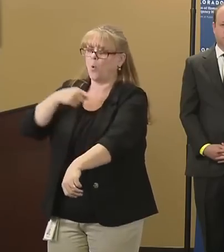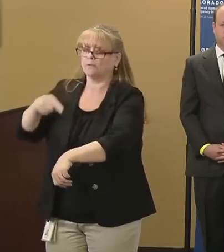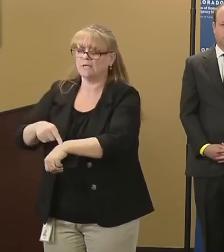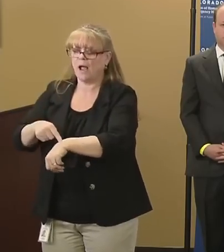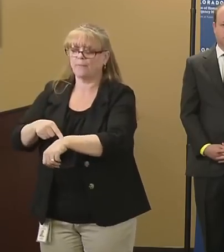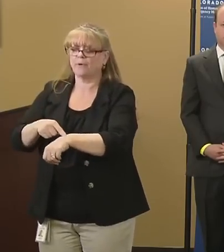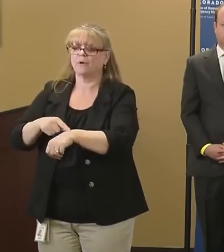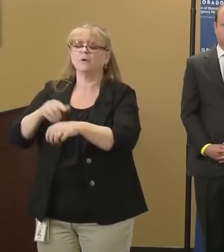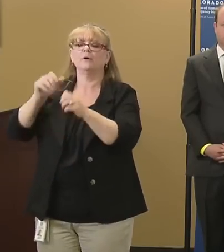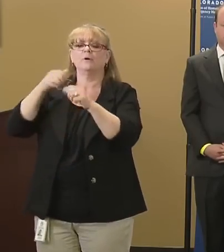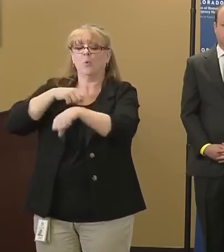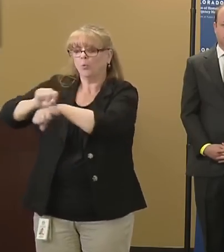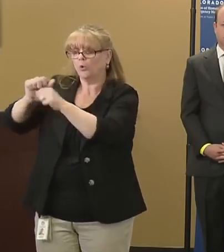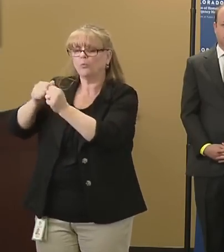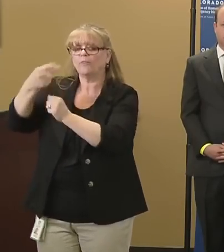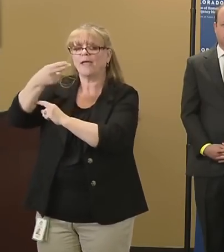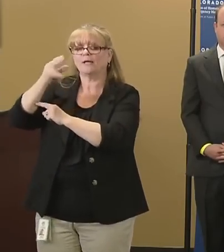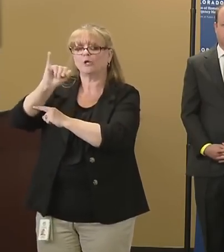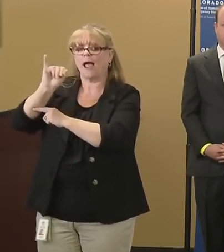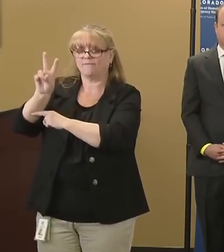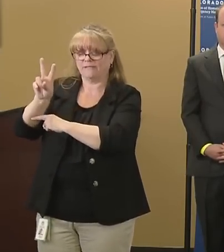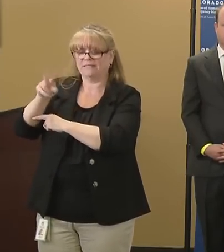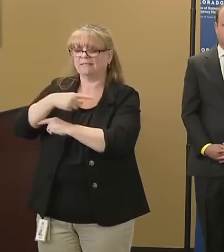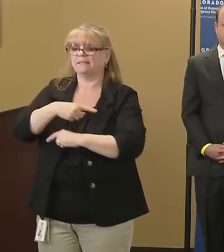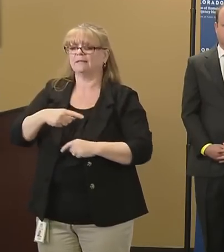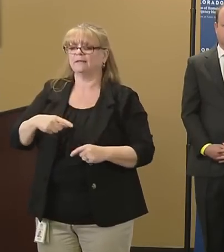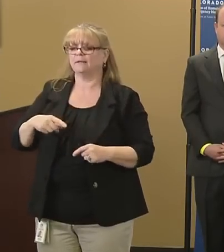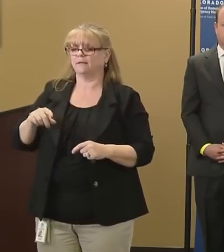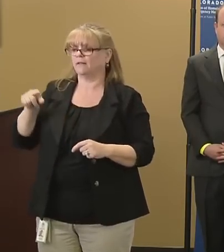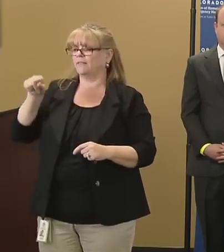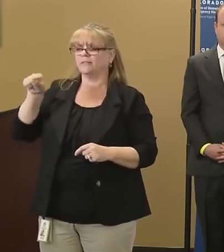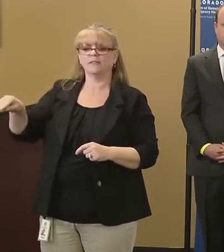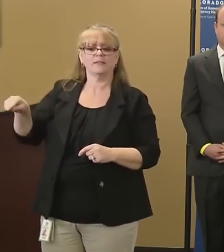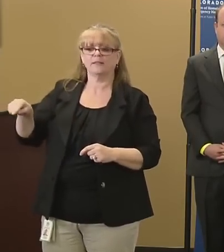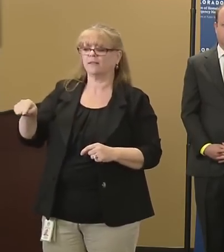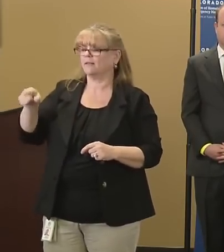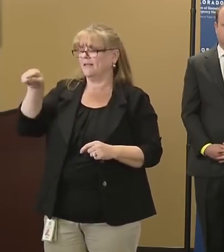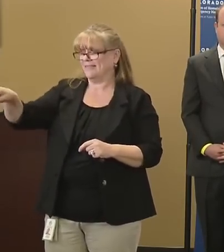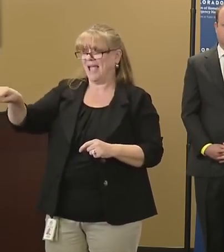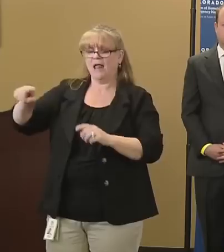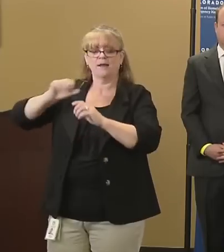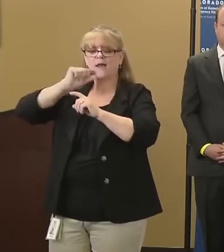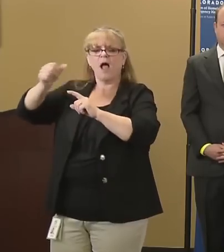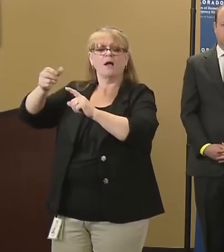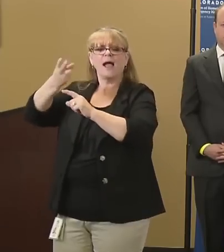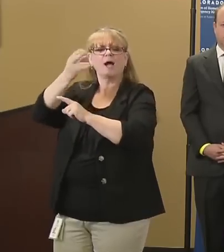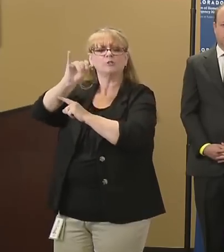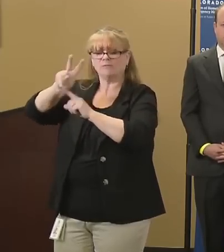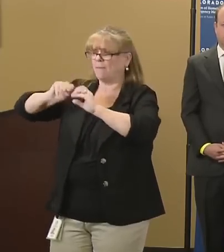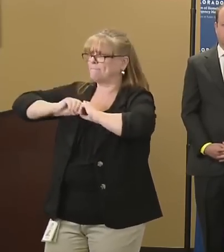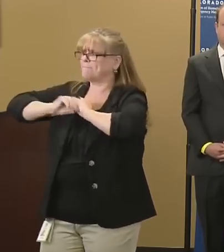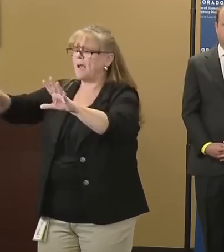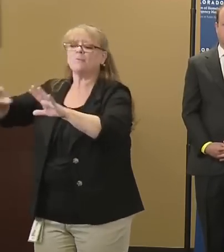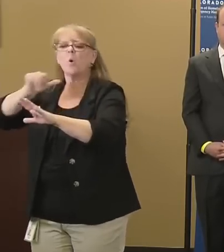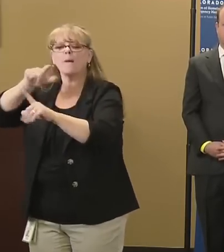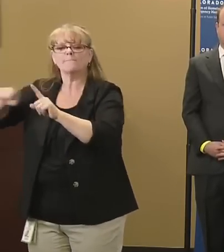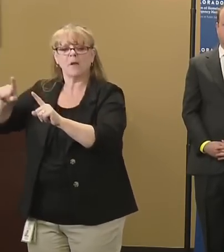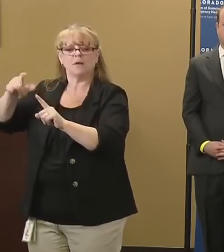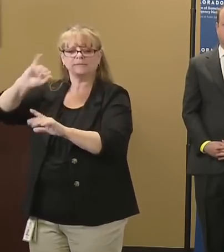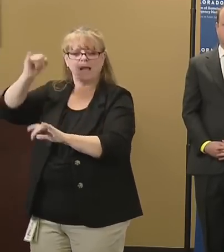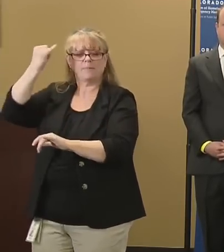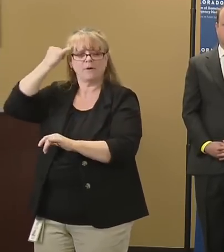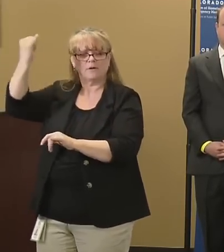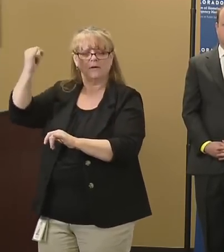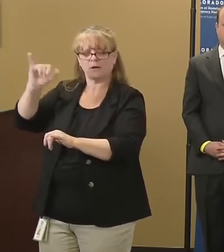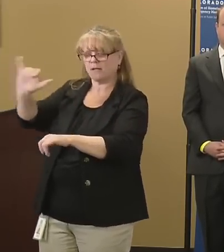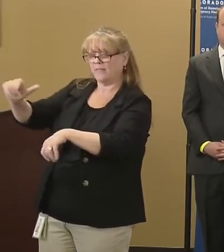different time frame. It wasn't as acute, but there was as much concern there. And I think the most important thing is the only way we're going to figure out how